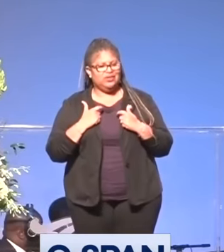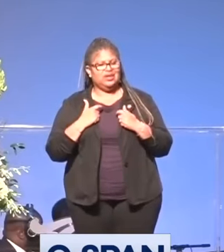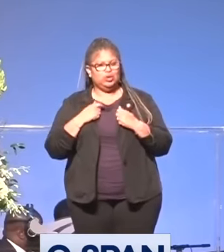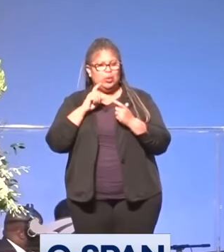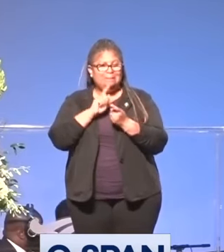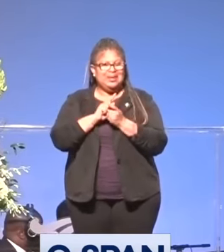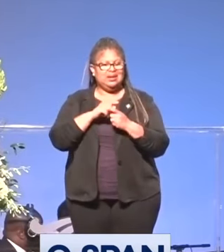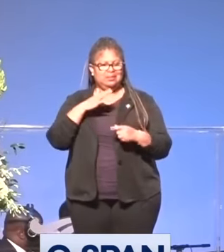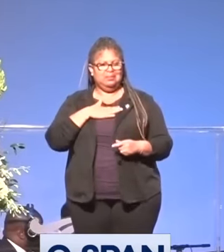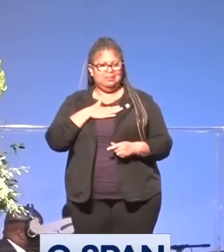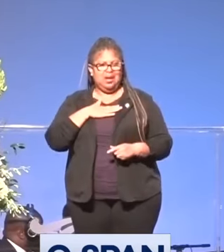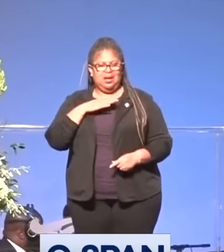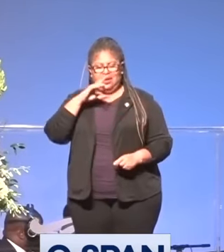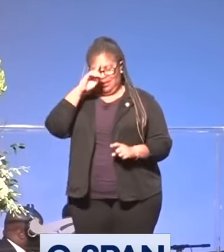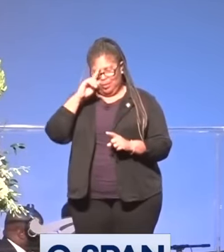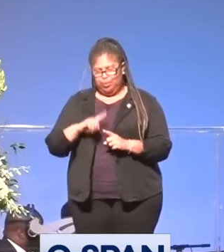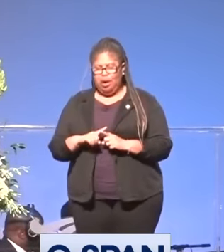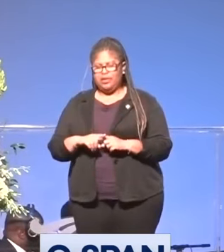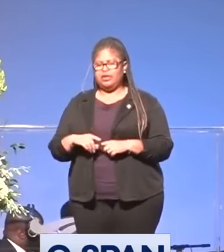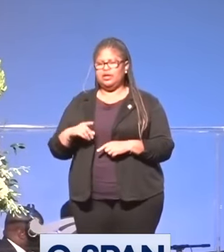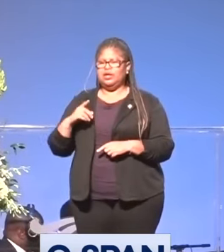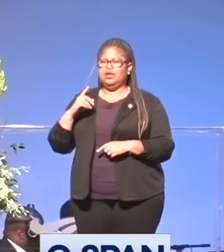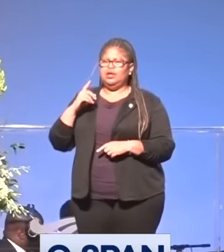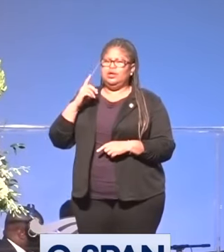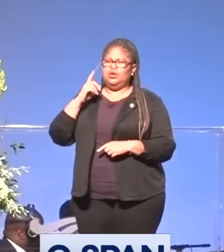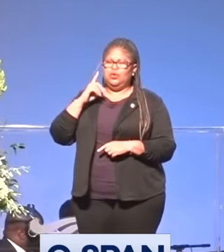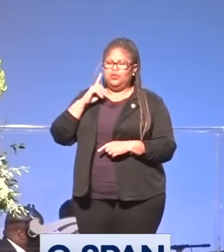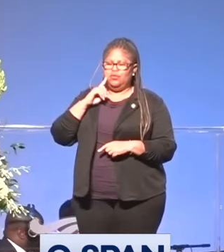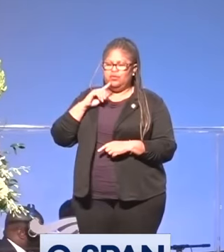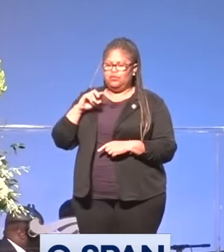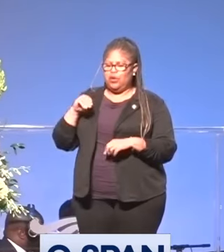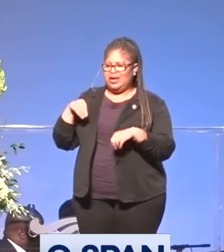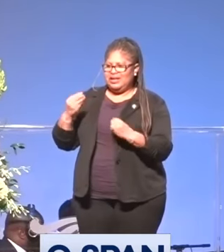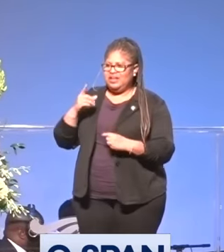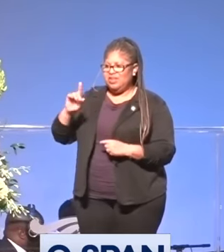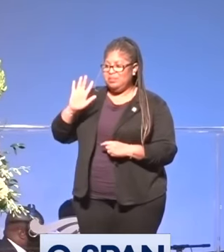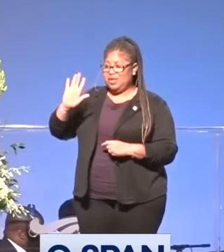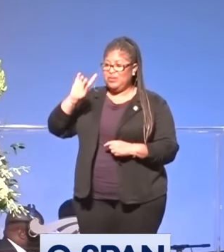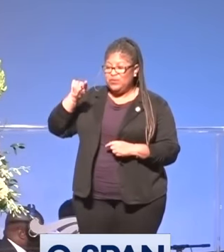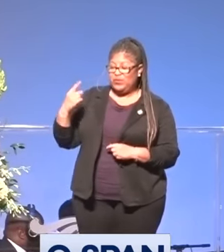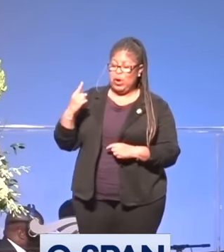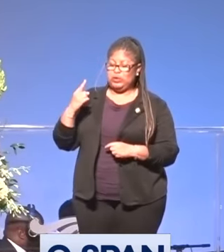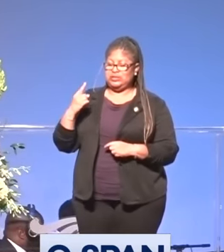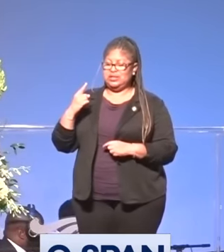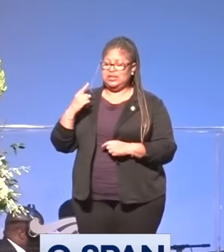little brother, for giving him his first security job.